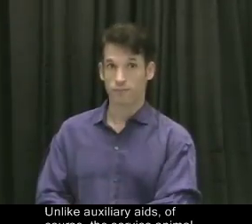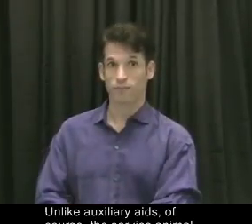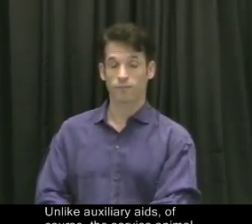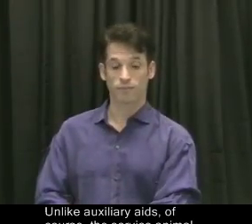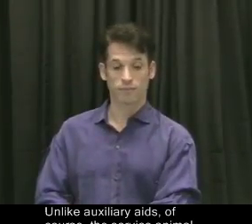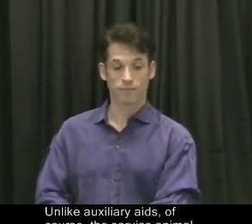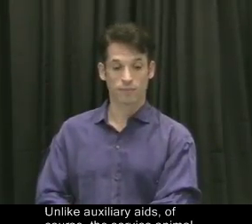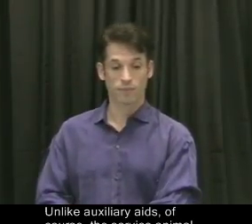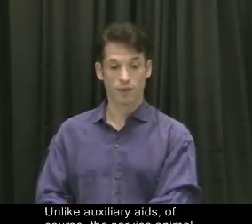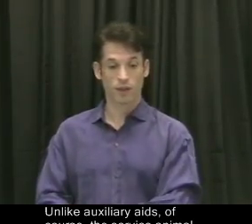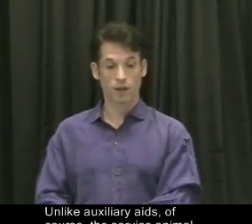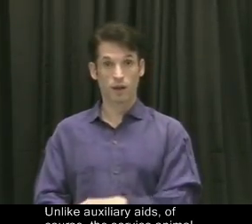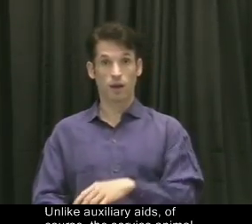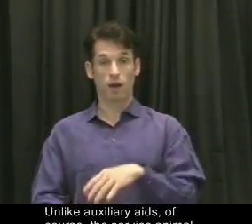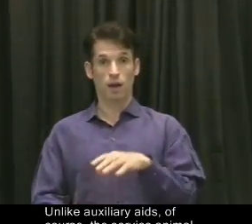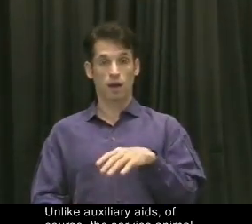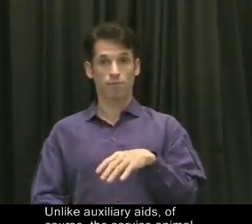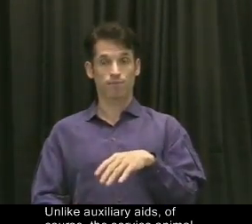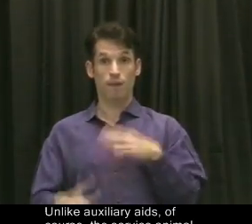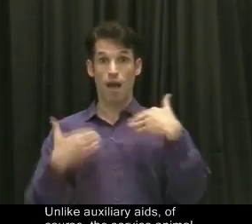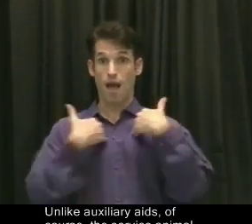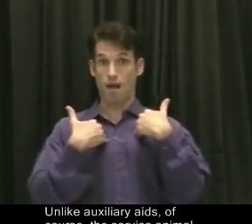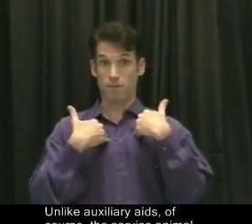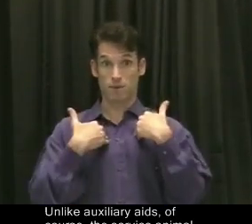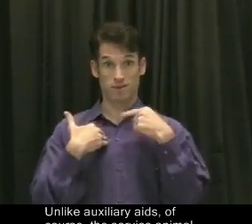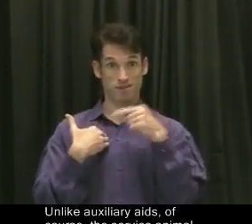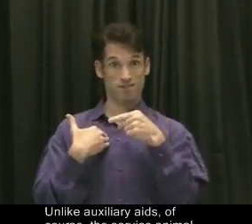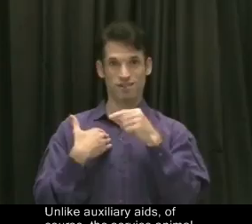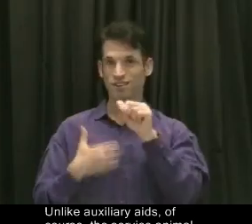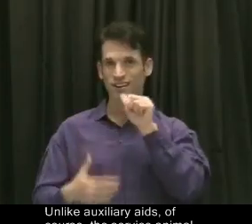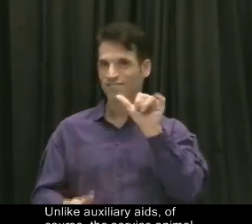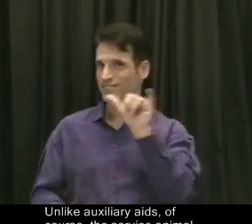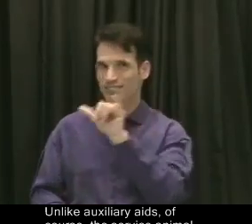Unlike auxiliary aids, of course, the service animal